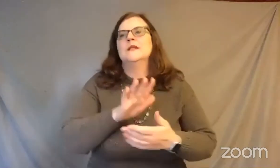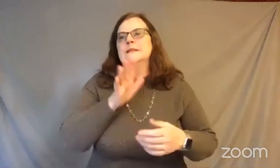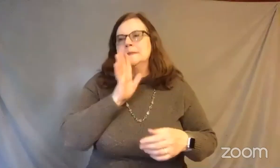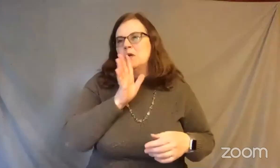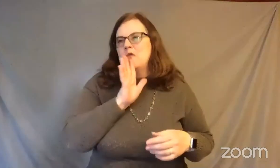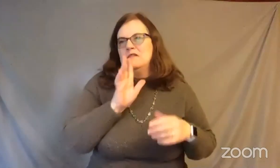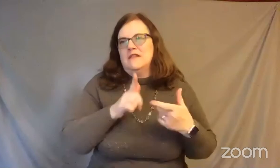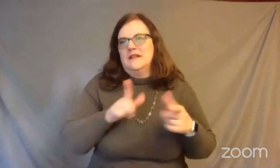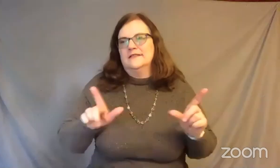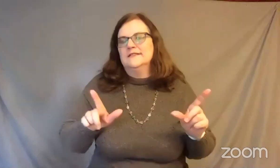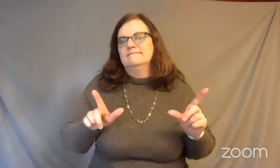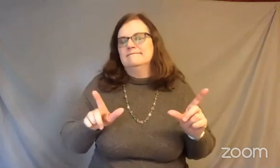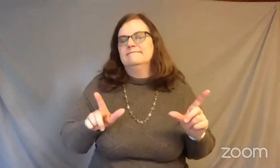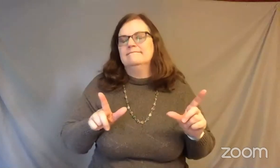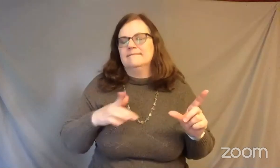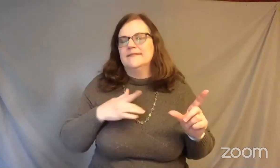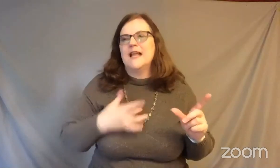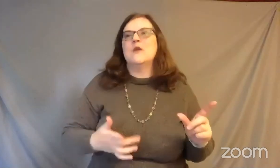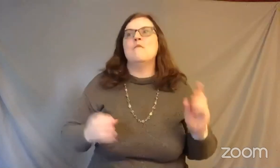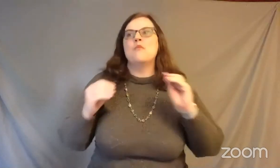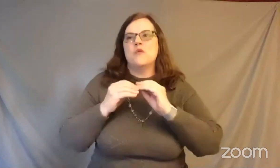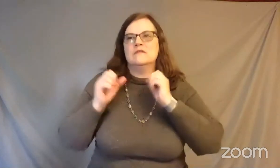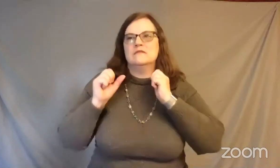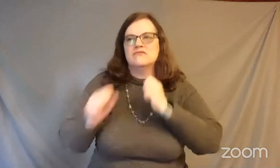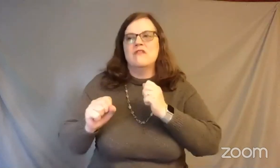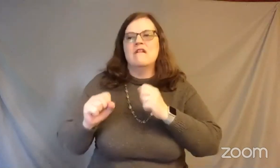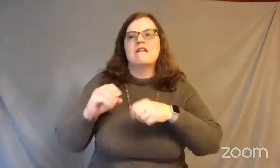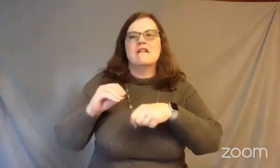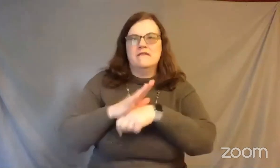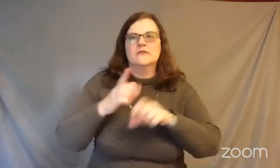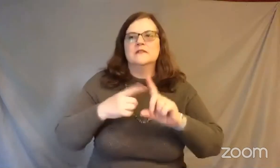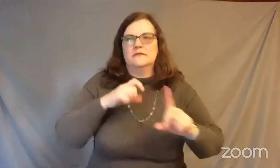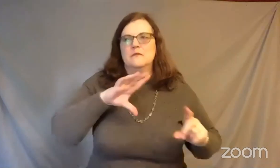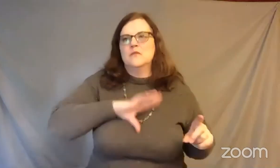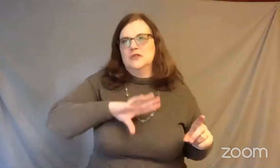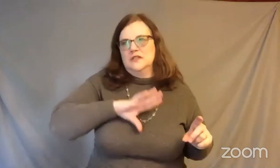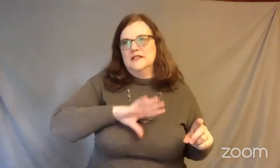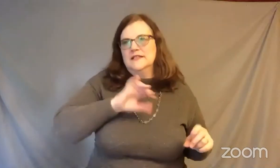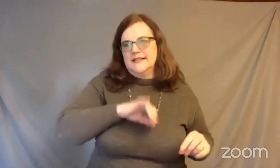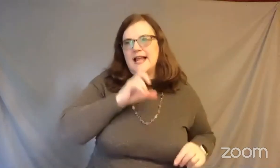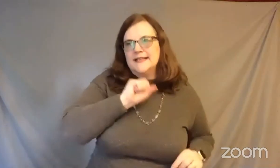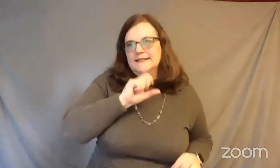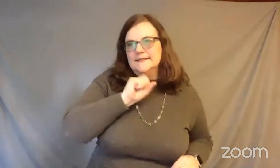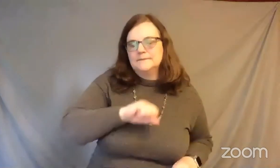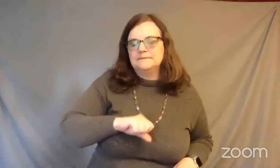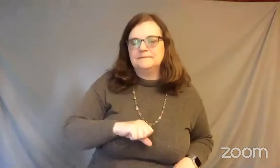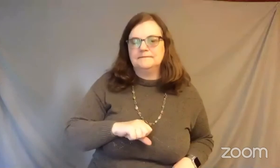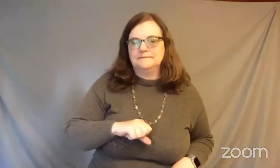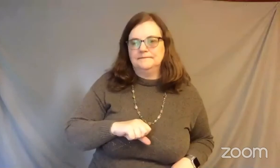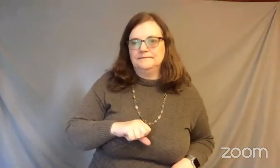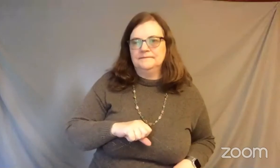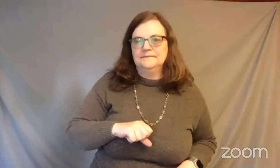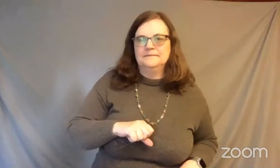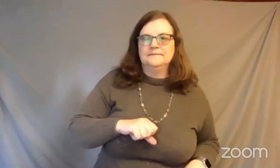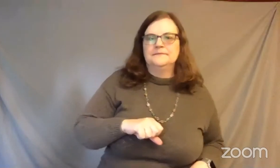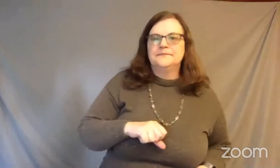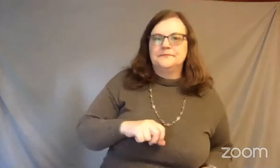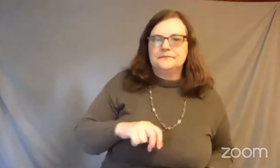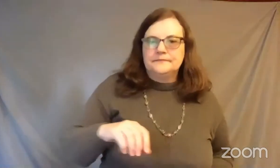And 7 is the age when children start to enter school. And we suspect that schooling is having this